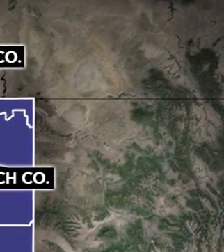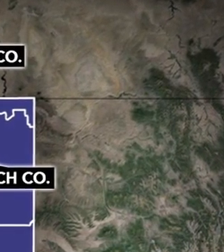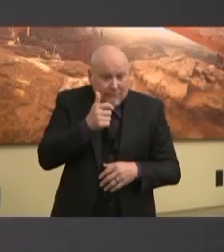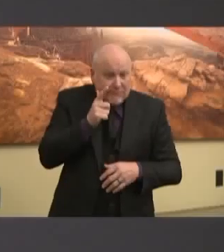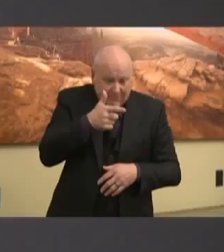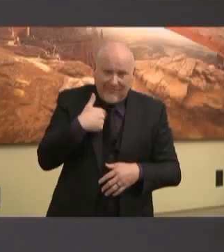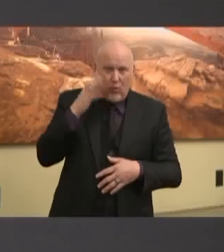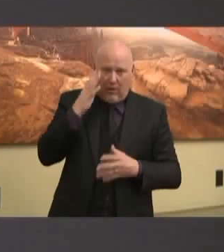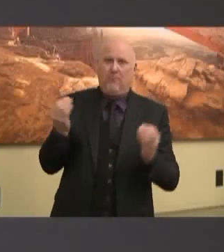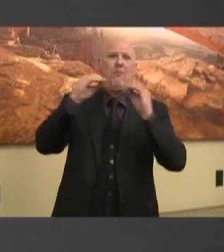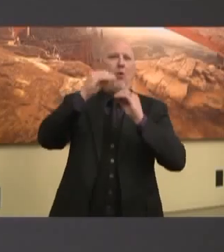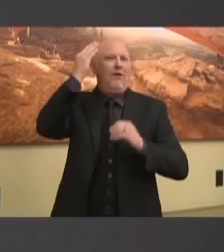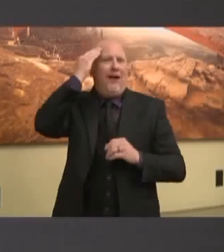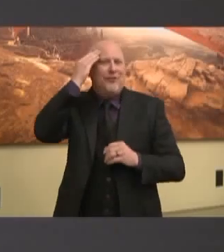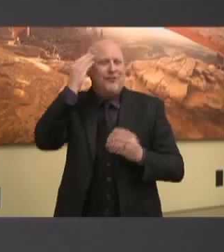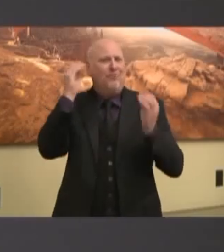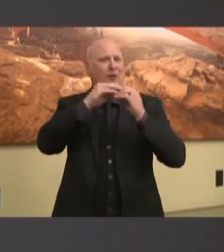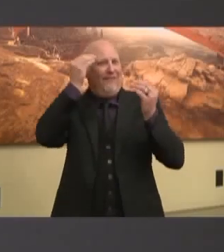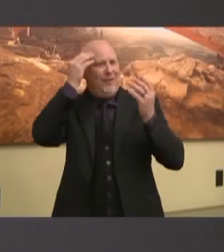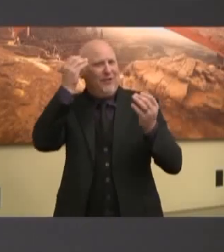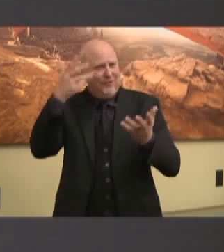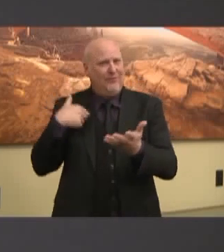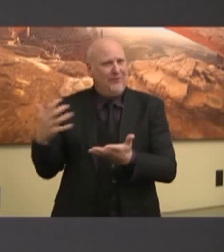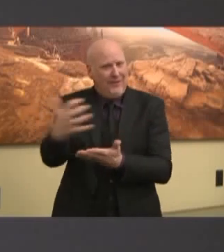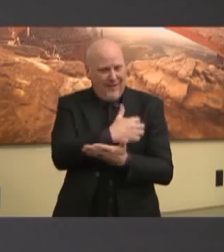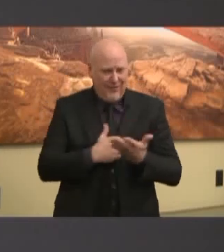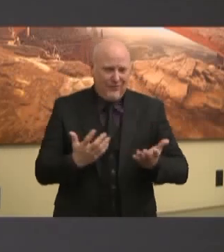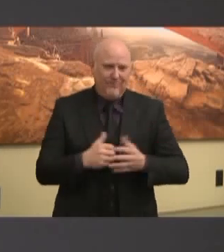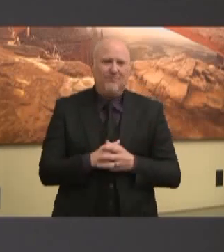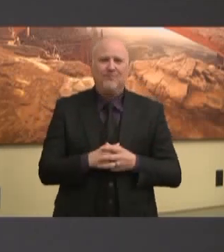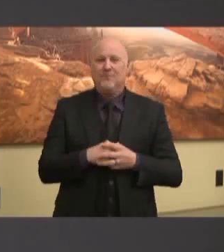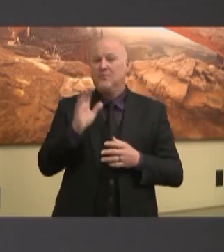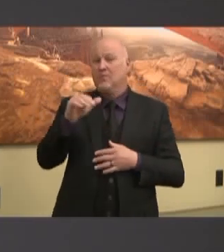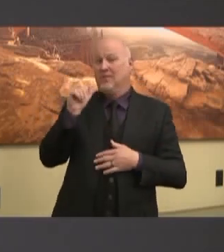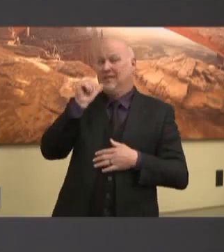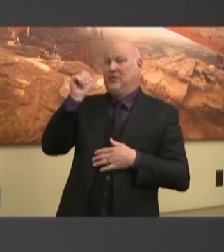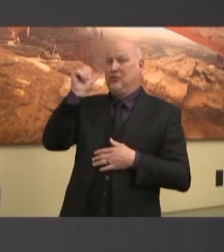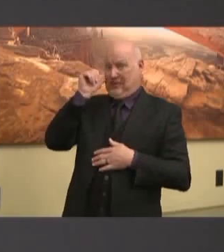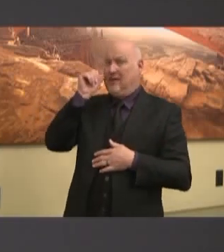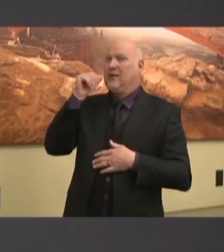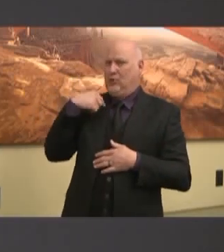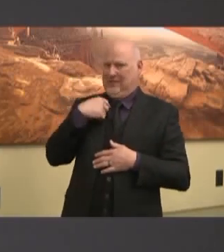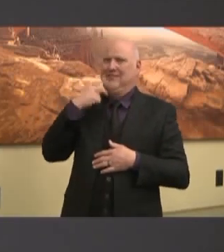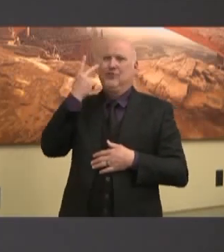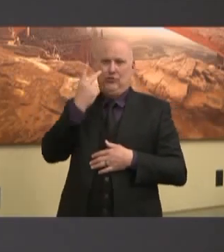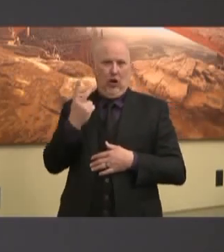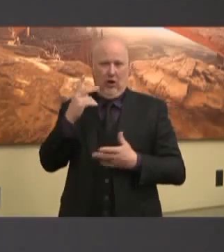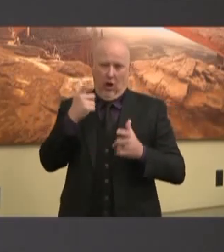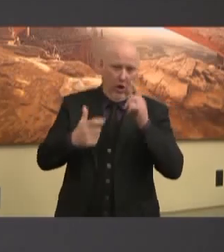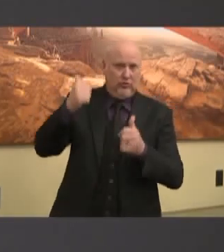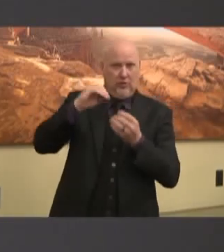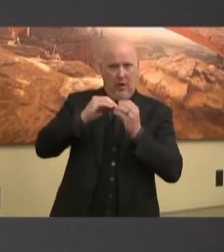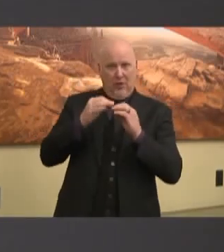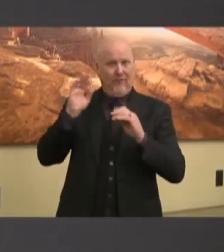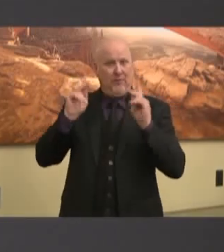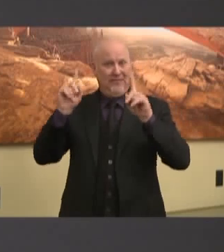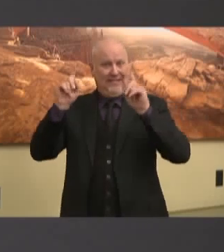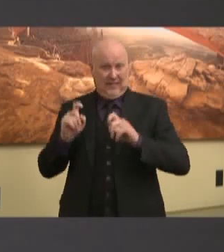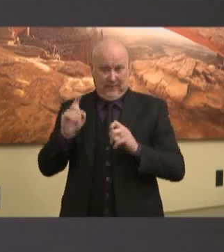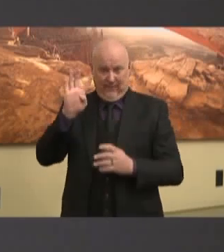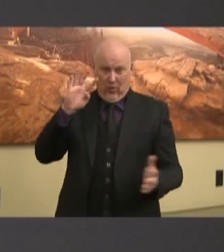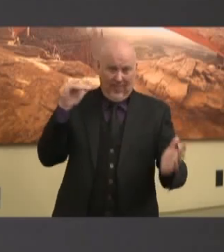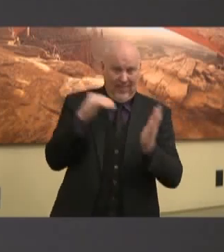climb. The governor has so far resisted efforts for a statewide order, instead issuing a directive but allowing local health departments to go for